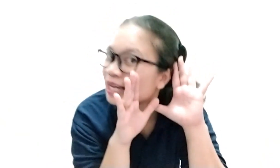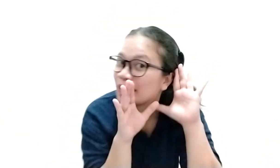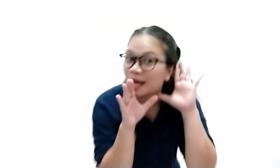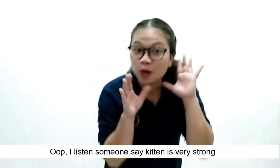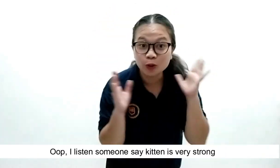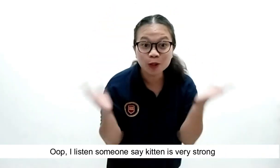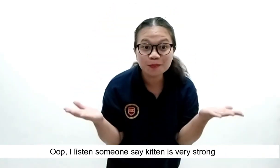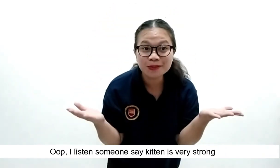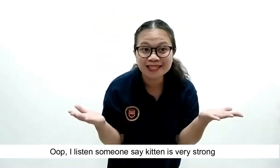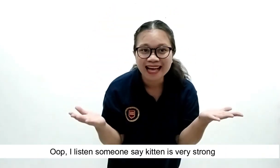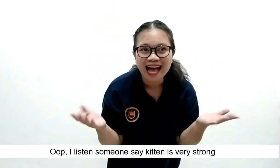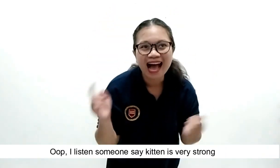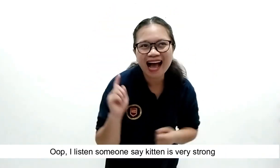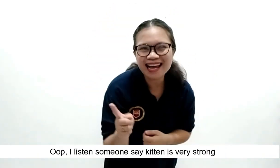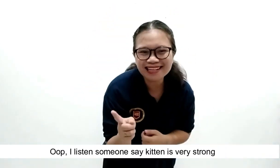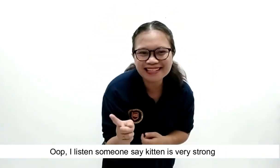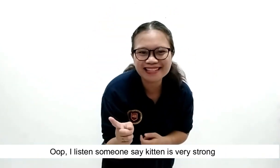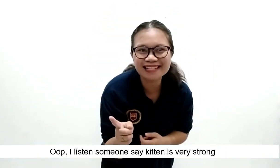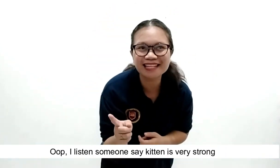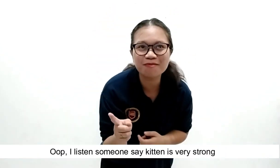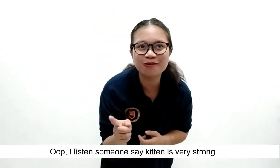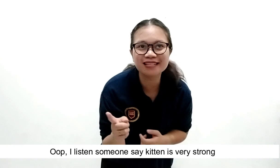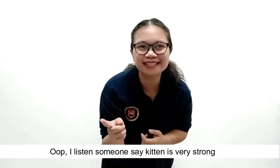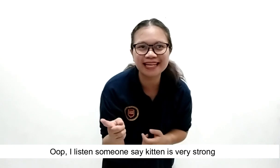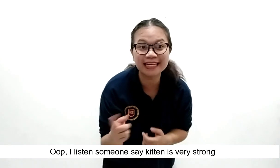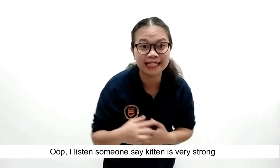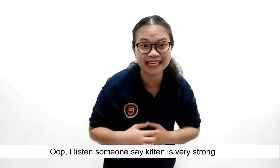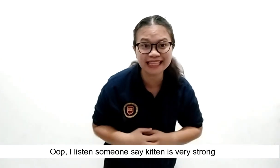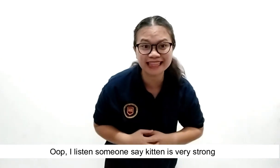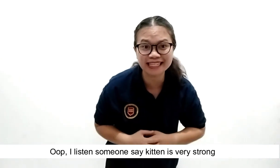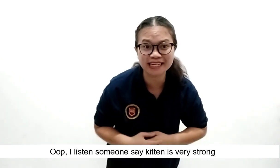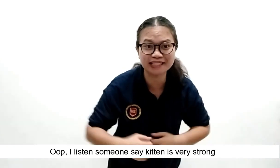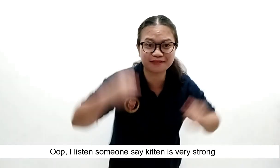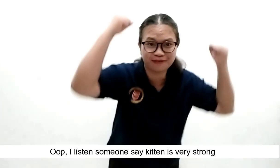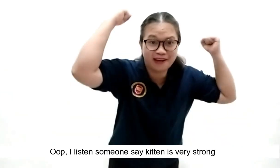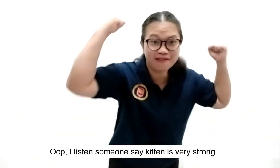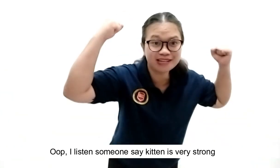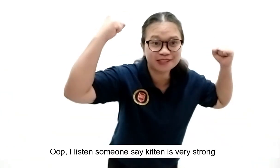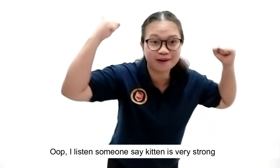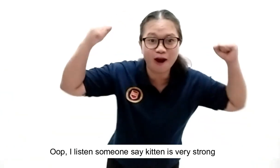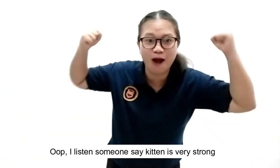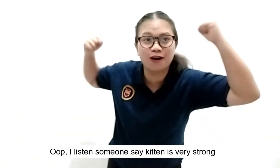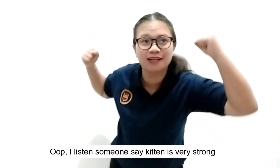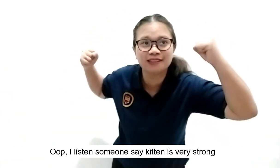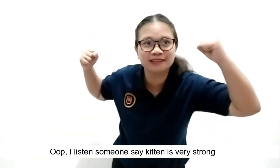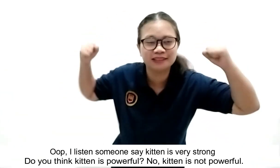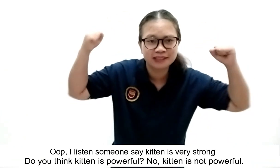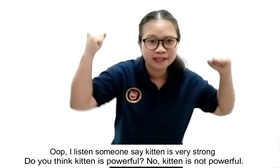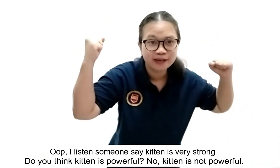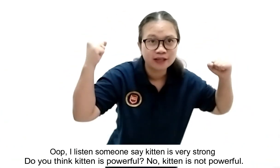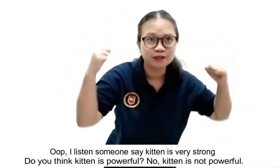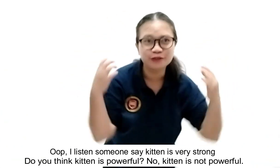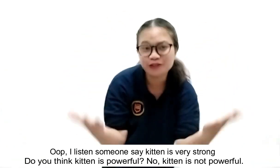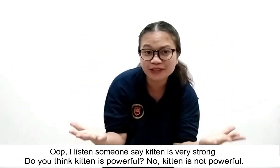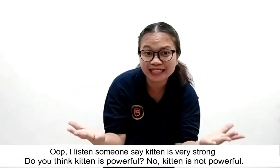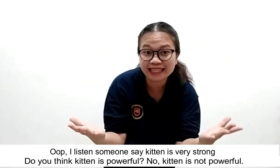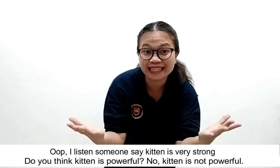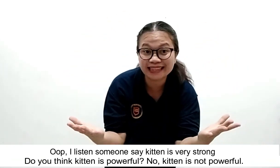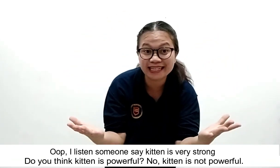oops I listen someone say kitten is very strong do you think kitten